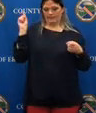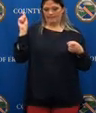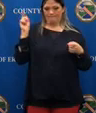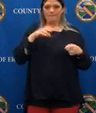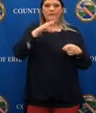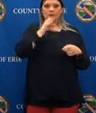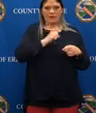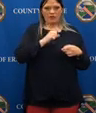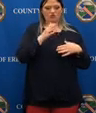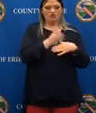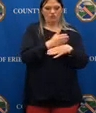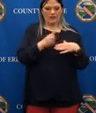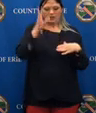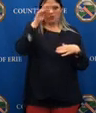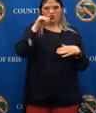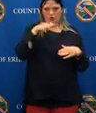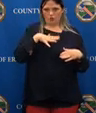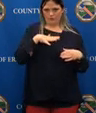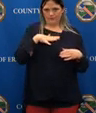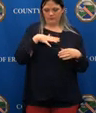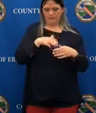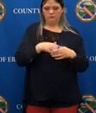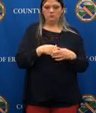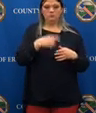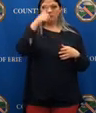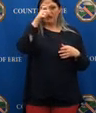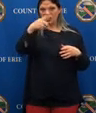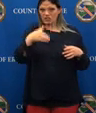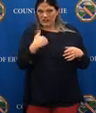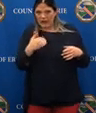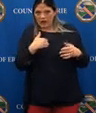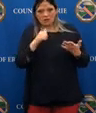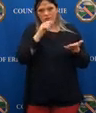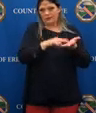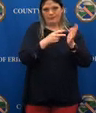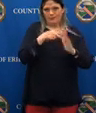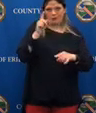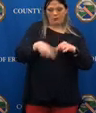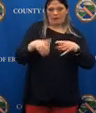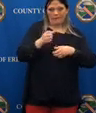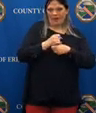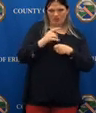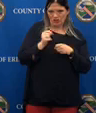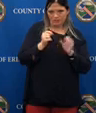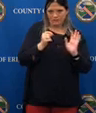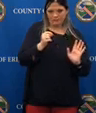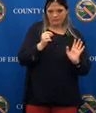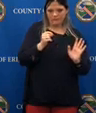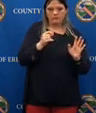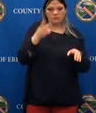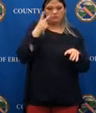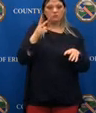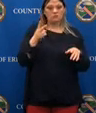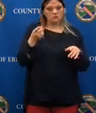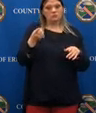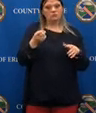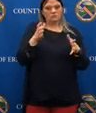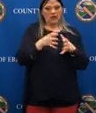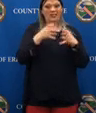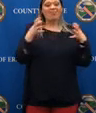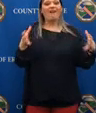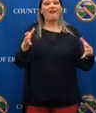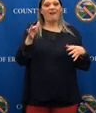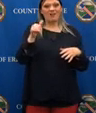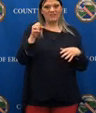cases, age, range, and genders. Just because you're younger doesn't mean you can't catch it. As you can see, there's been a substantial amount of cases